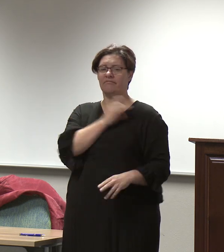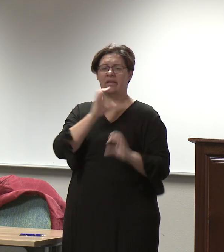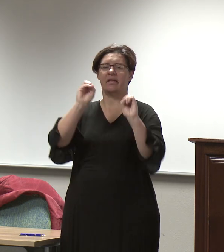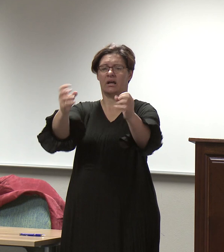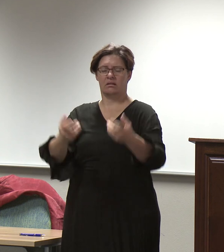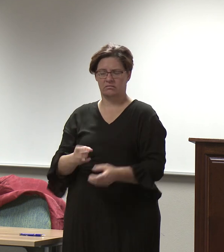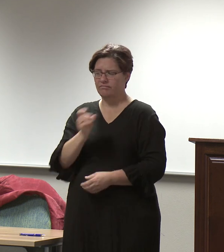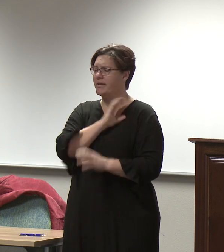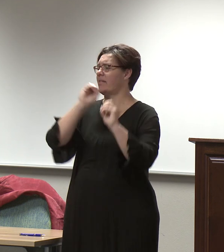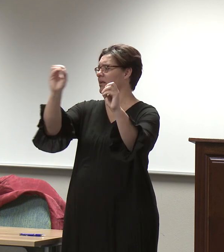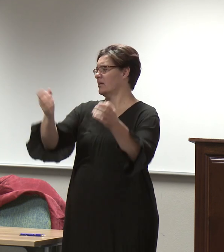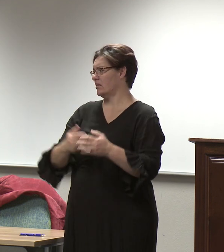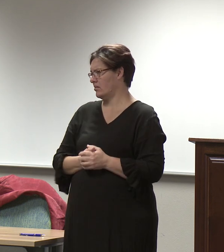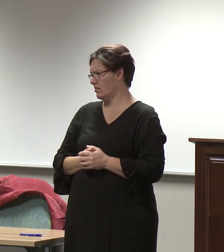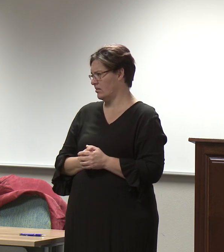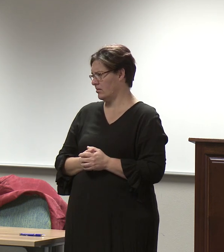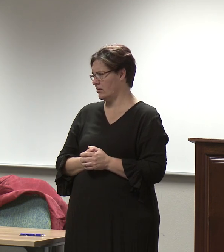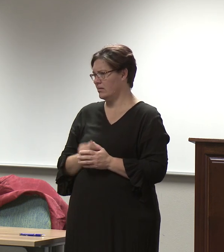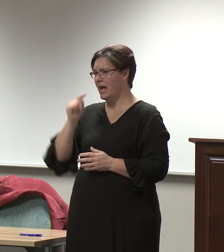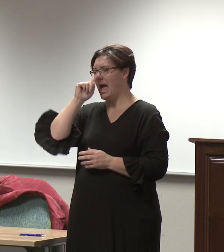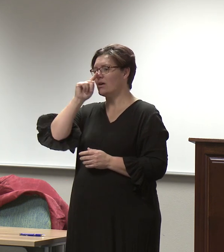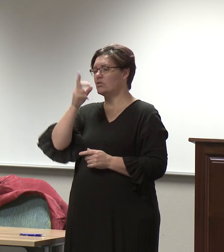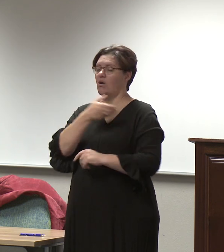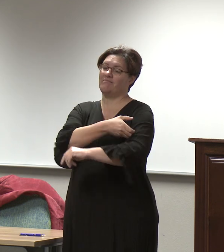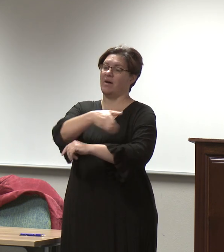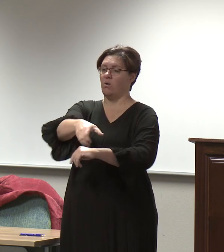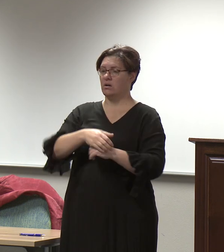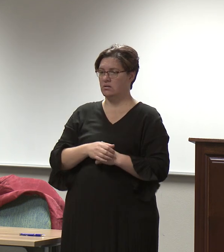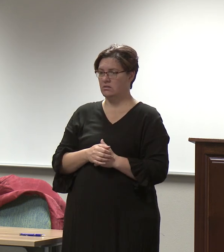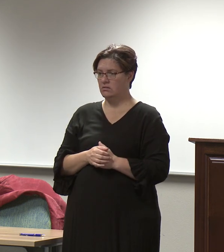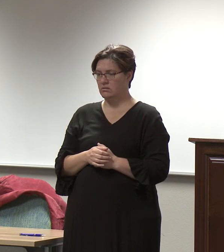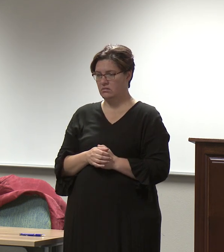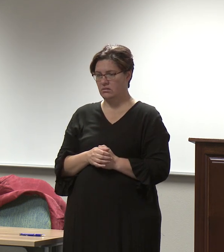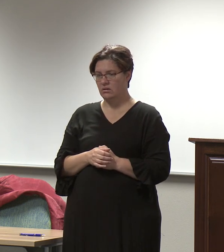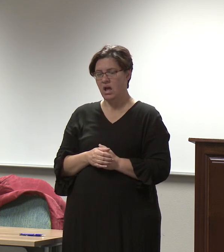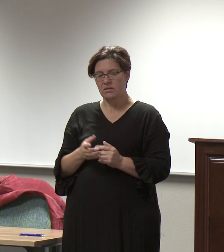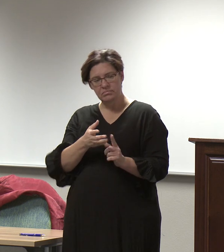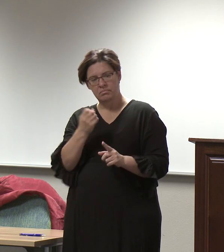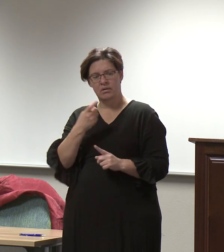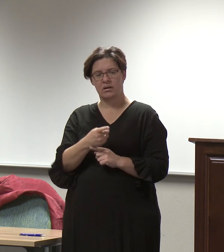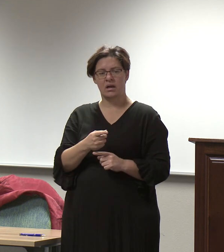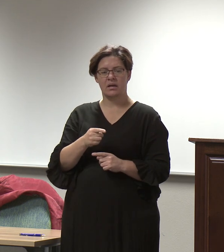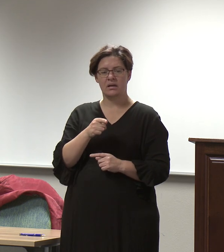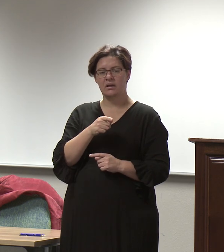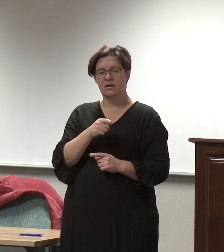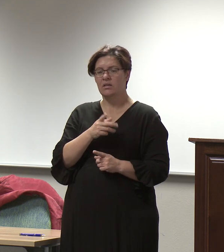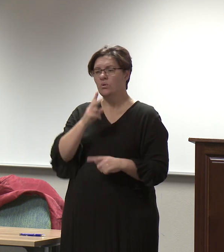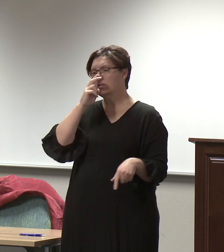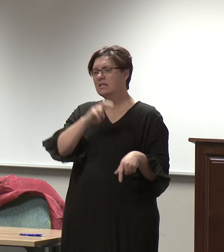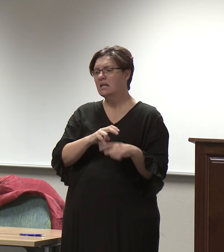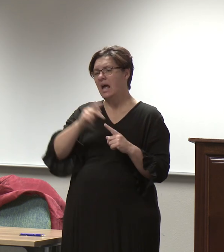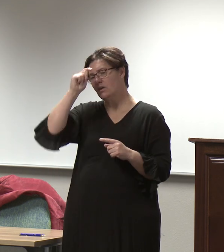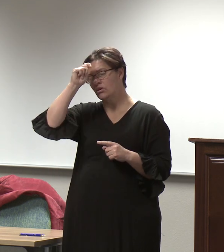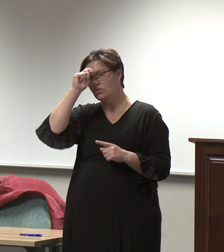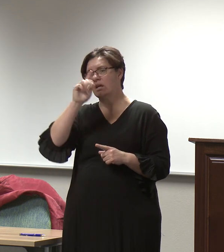They fear nothing. In fact, the arrogance of power, what I call the dronification of power, is that it doesn't even